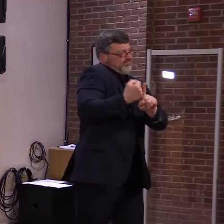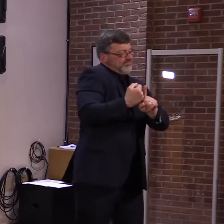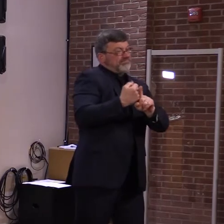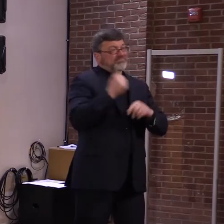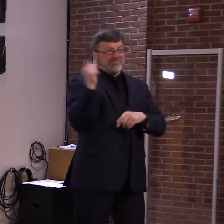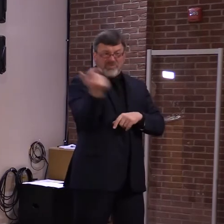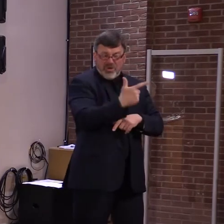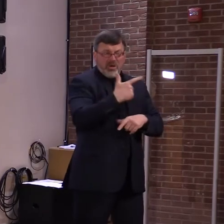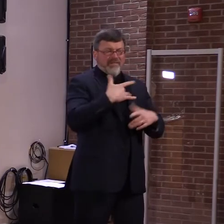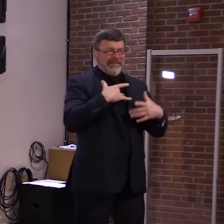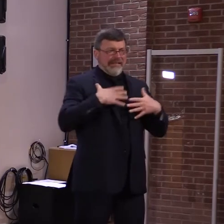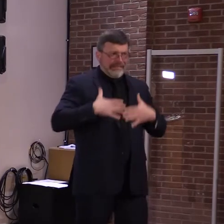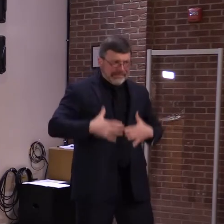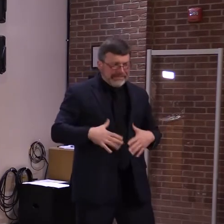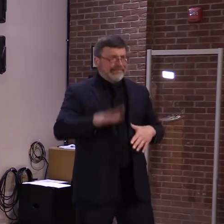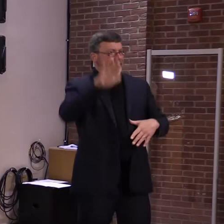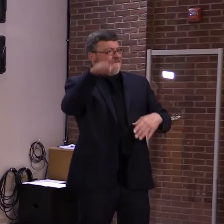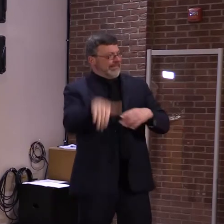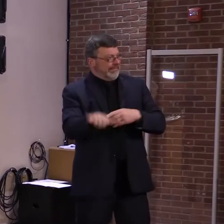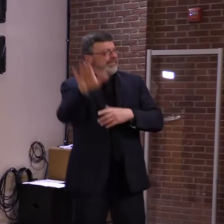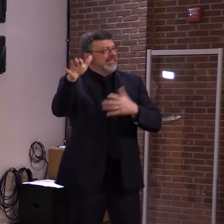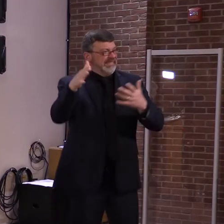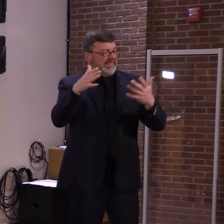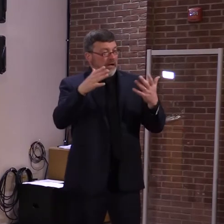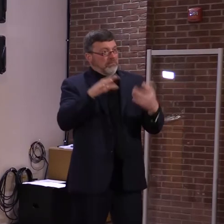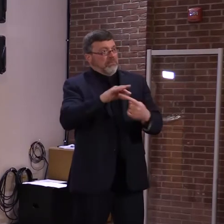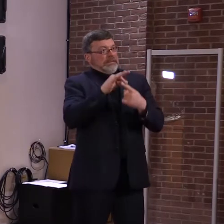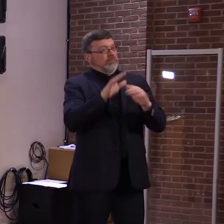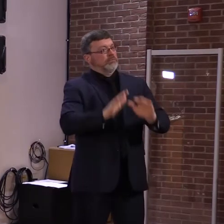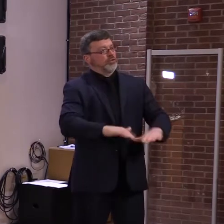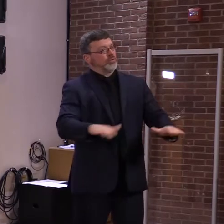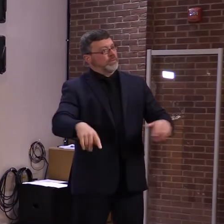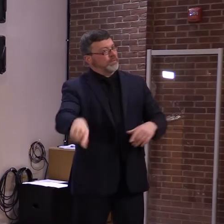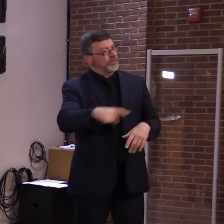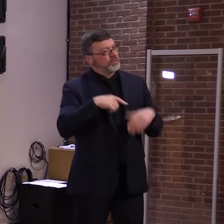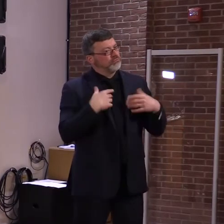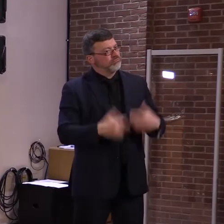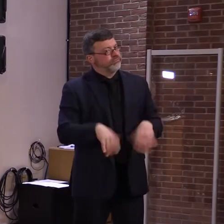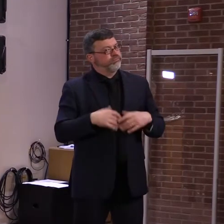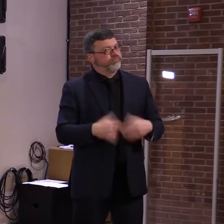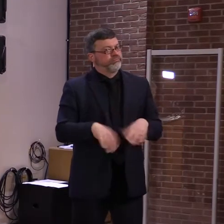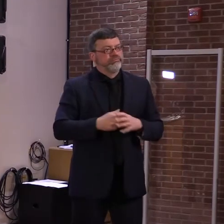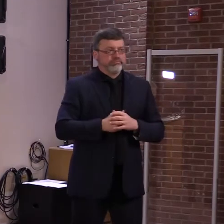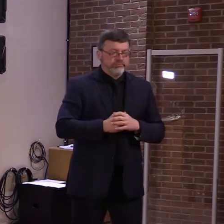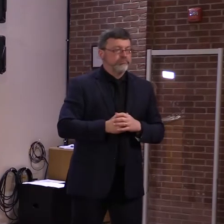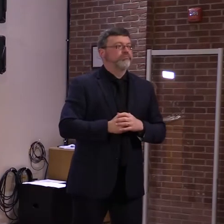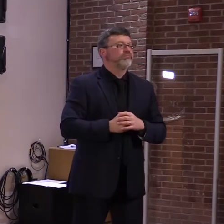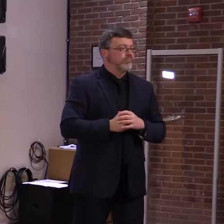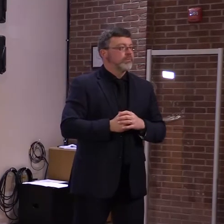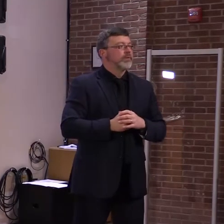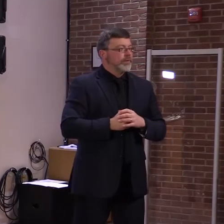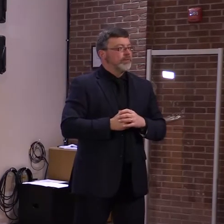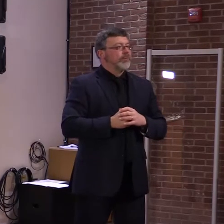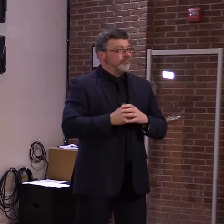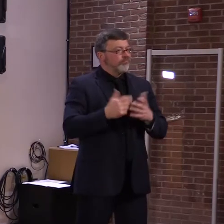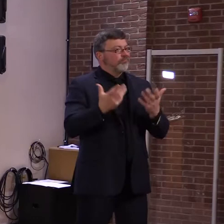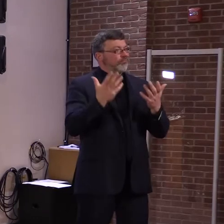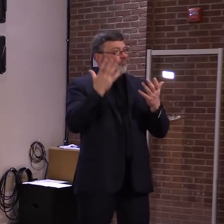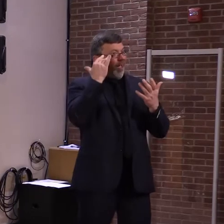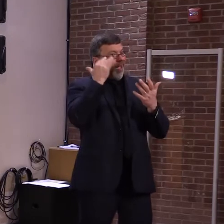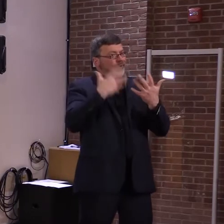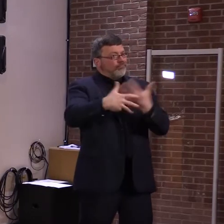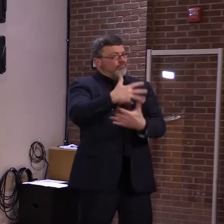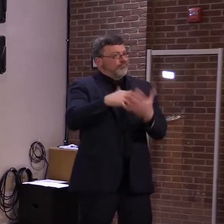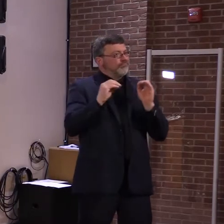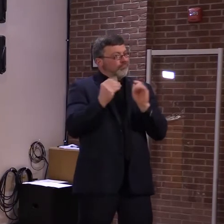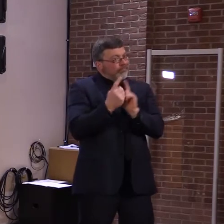and anxiety. In fact, one in five adults in Vermont live with a mental health challenge, and many of